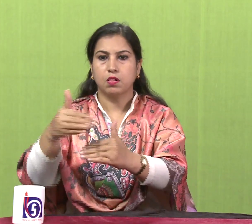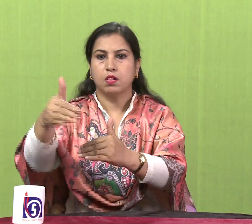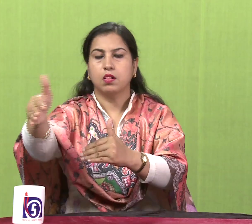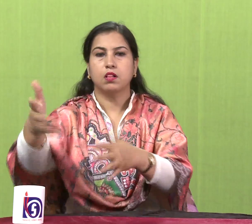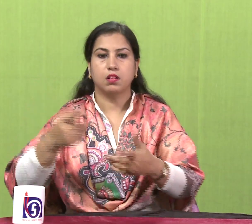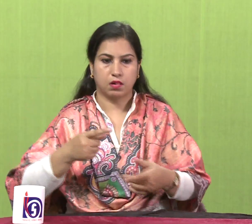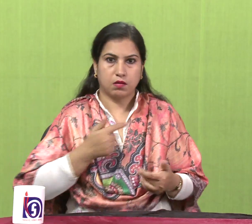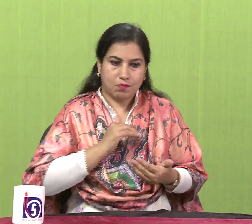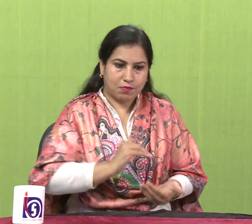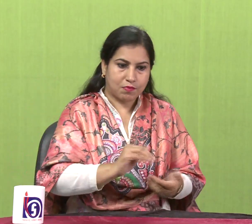generation.